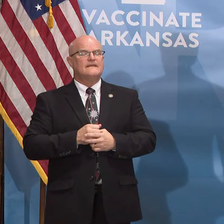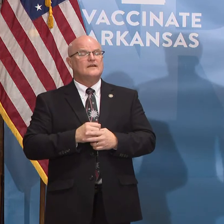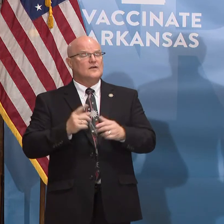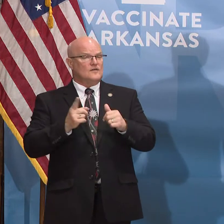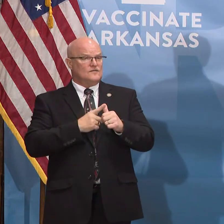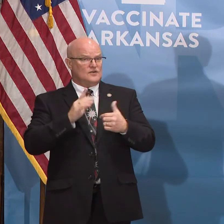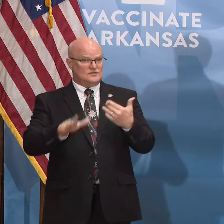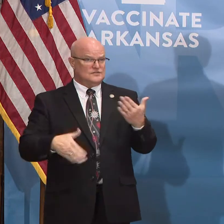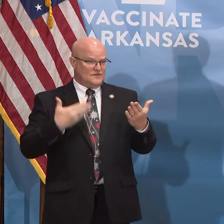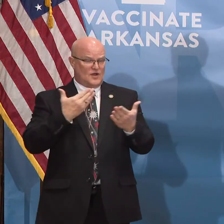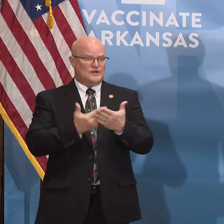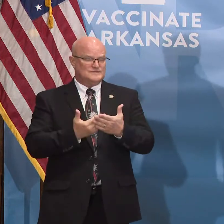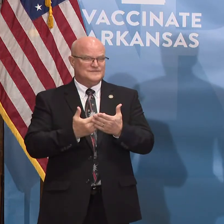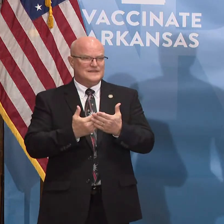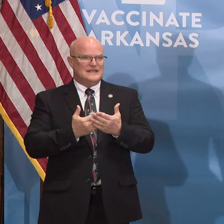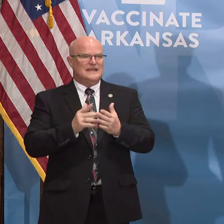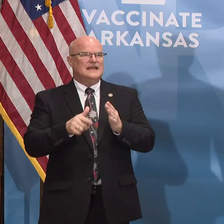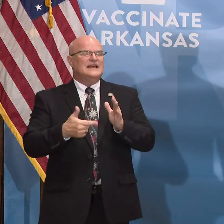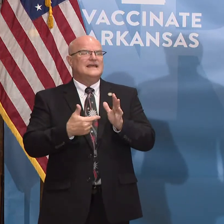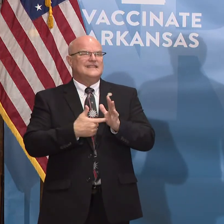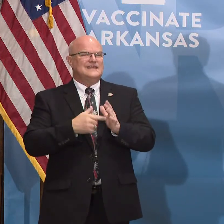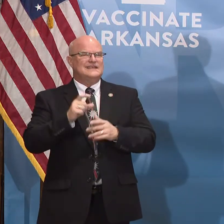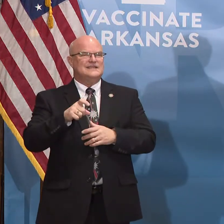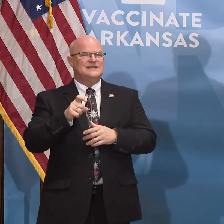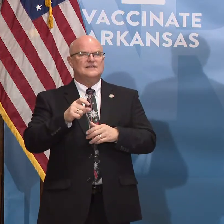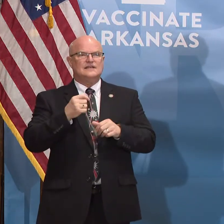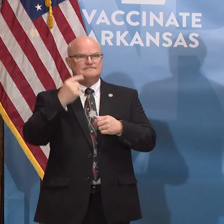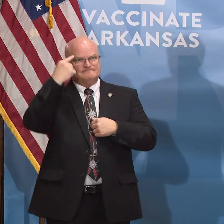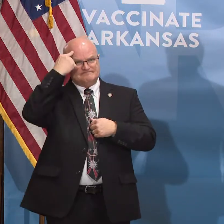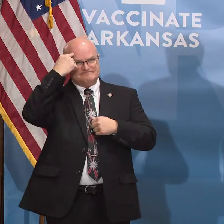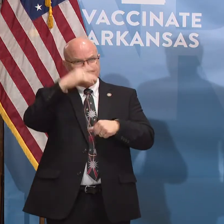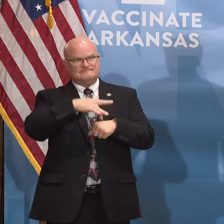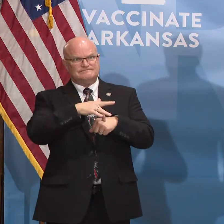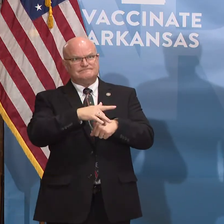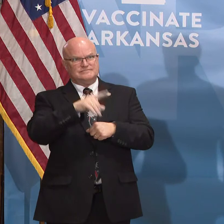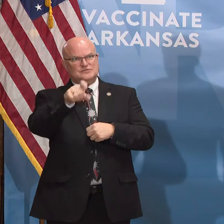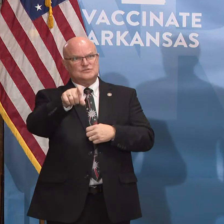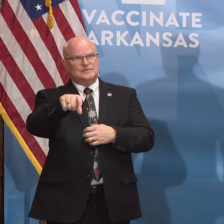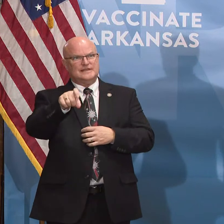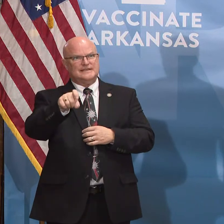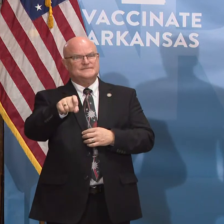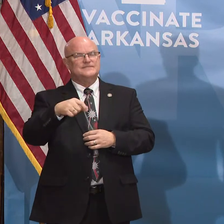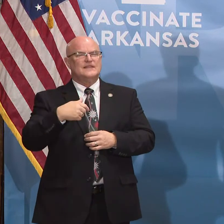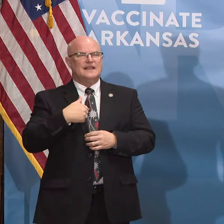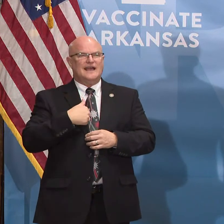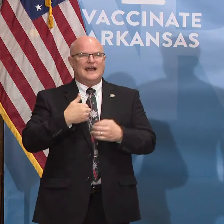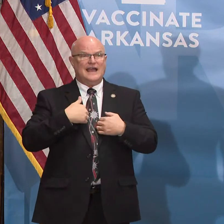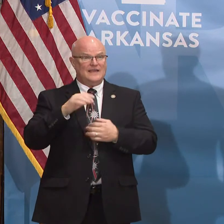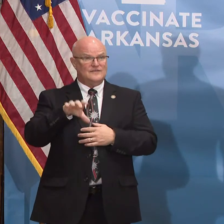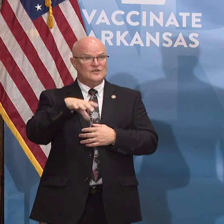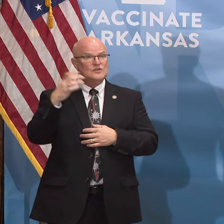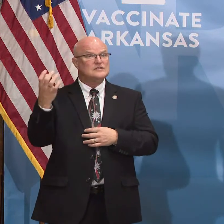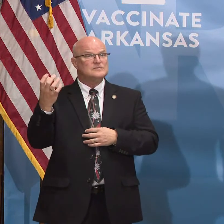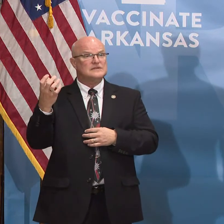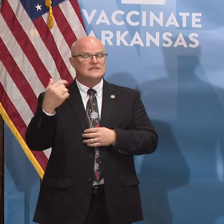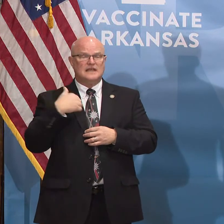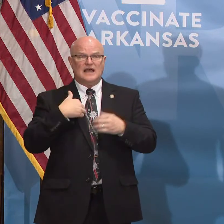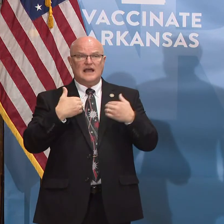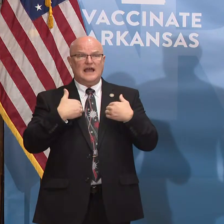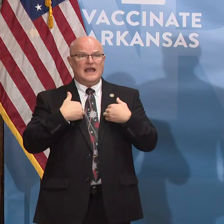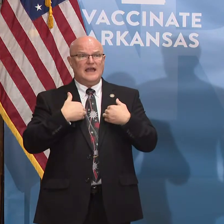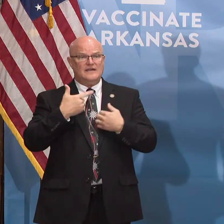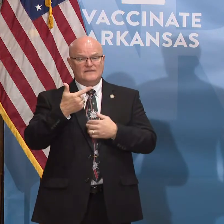Well, first of all, this should be on everyone's mind. I'll have Christmas and I'll have